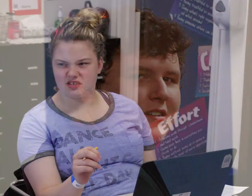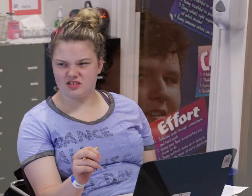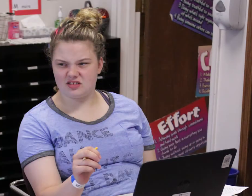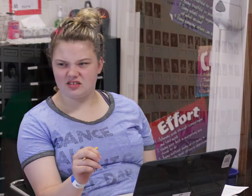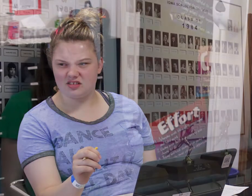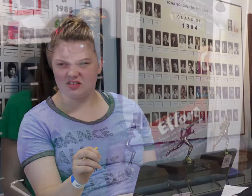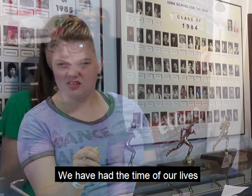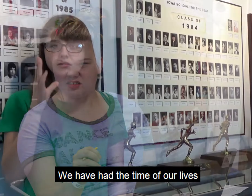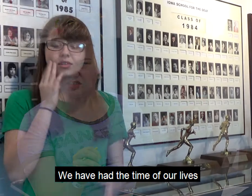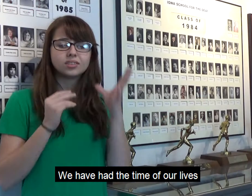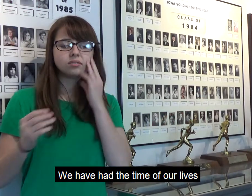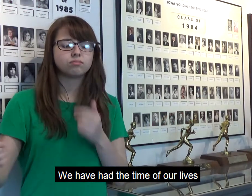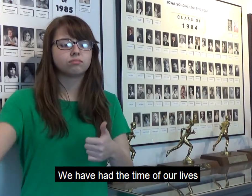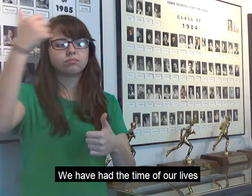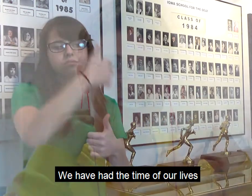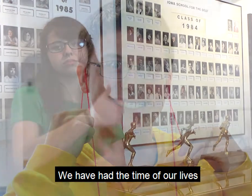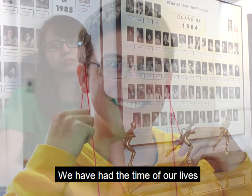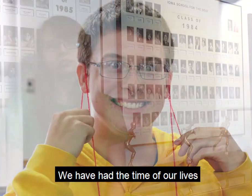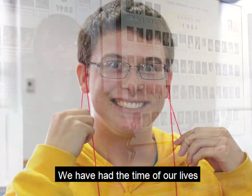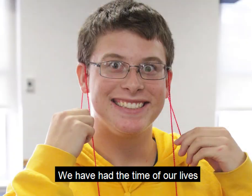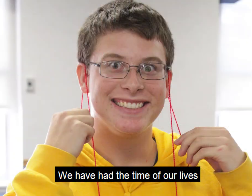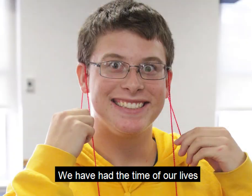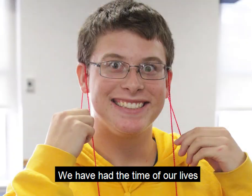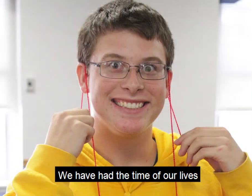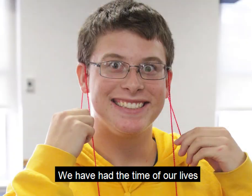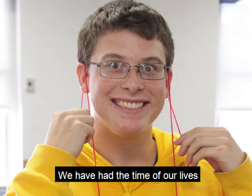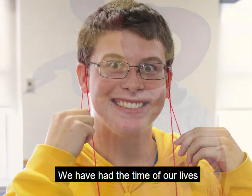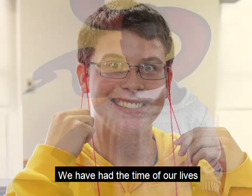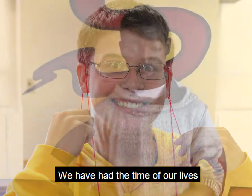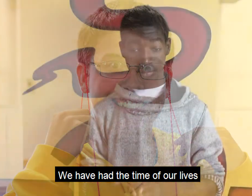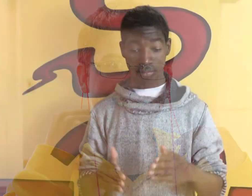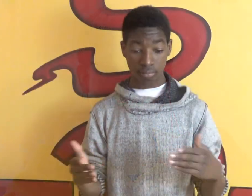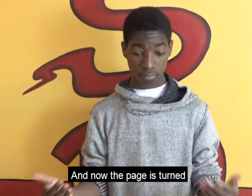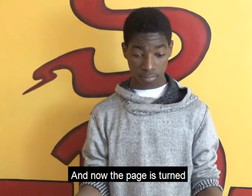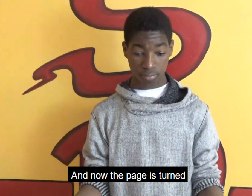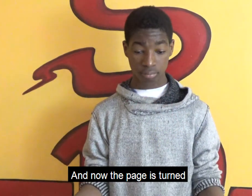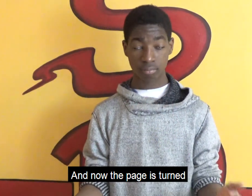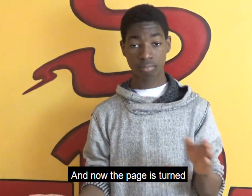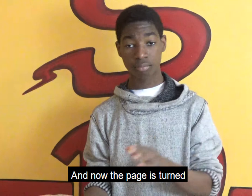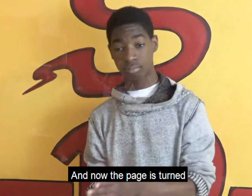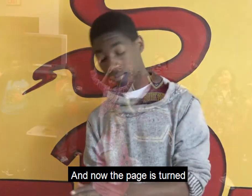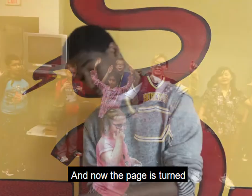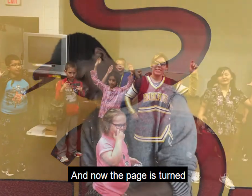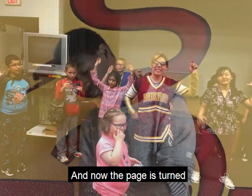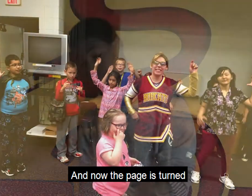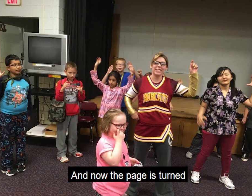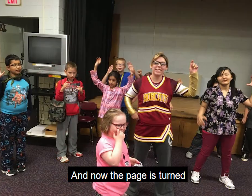We have had the time of our lives And now the page is turned